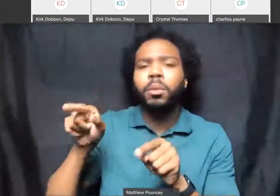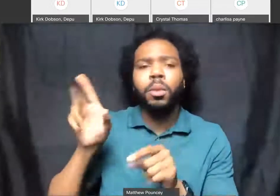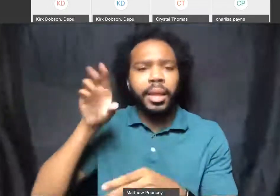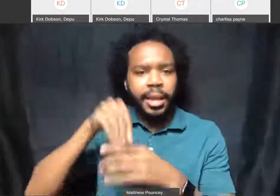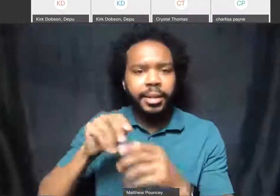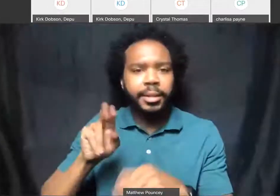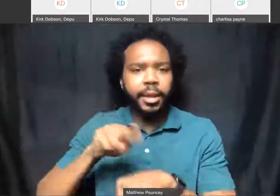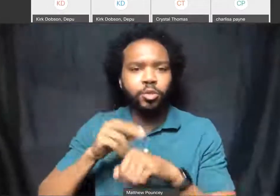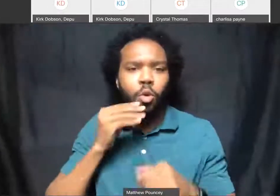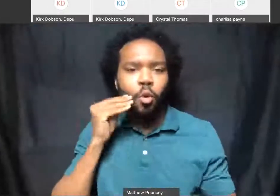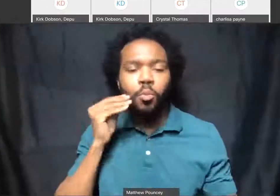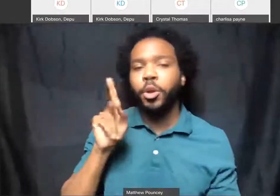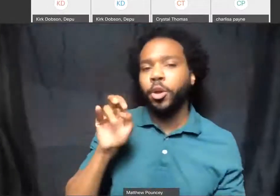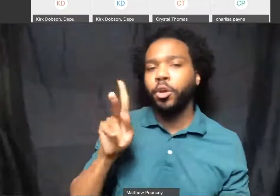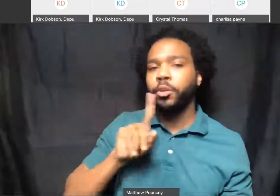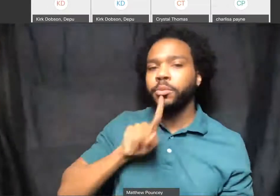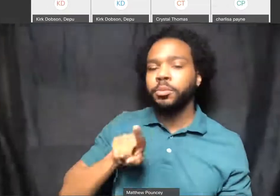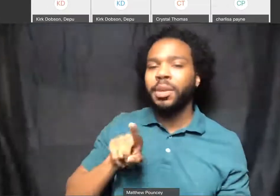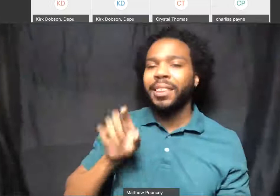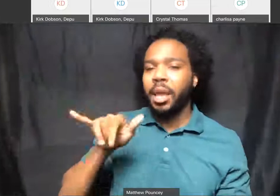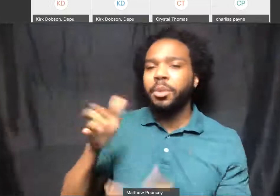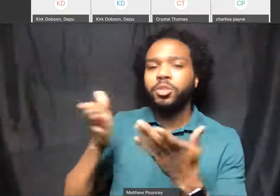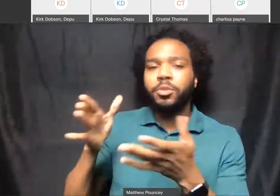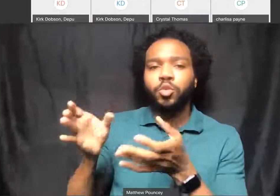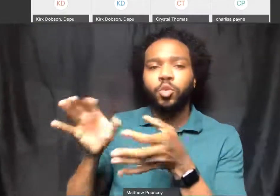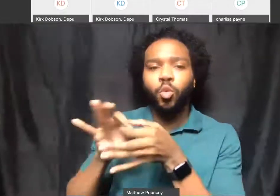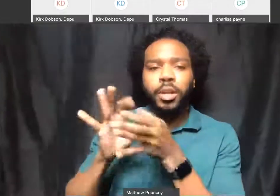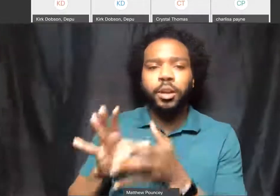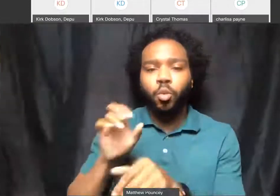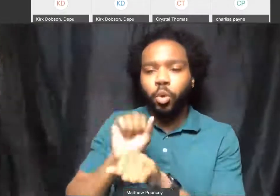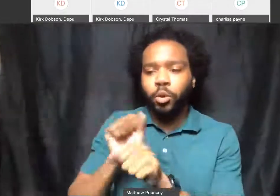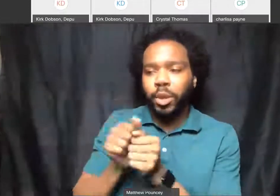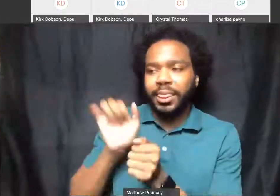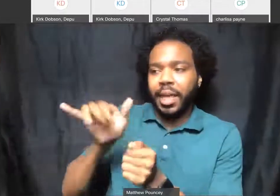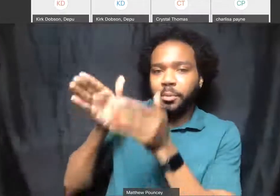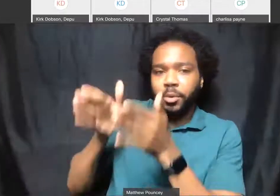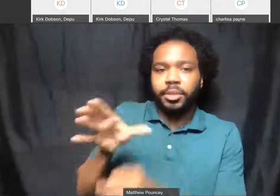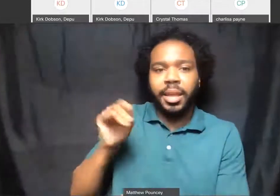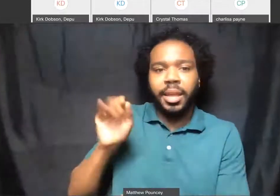service coordinator working with the person and or family.